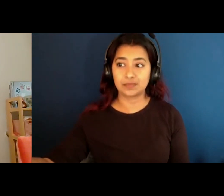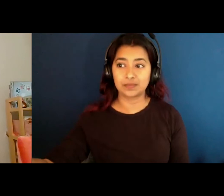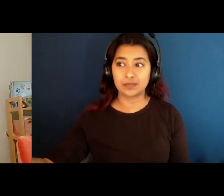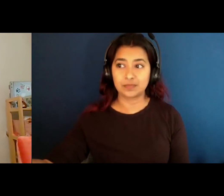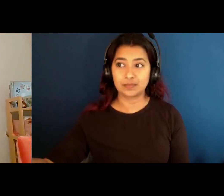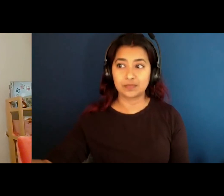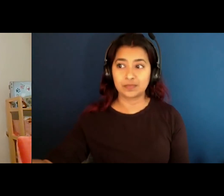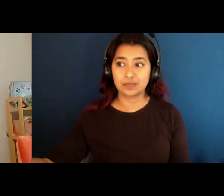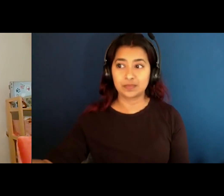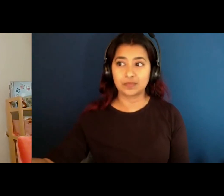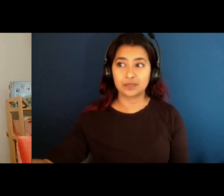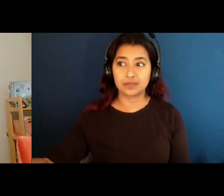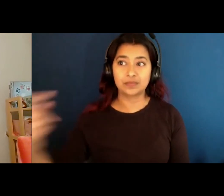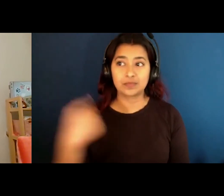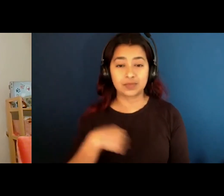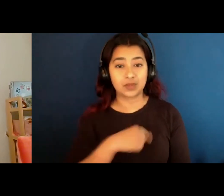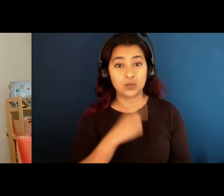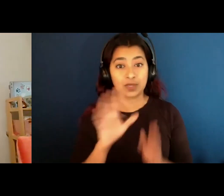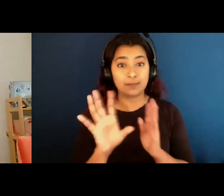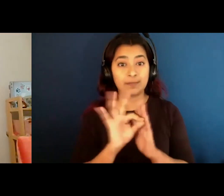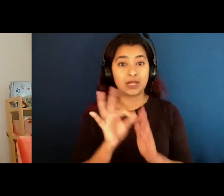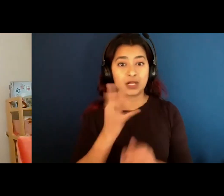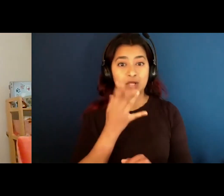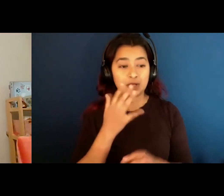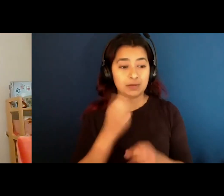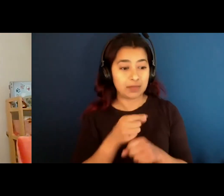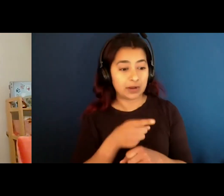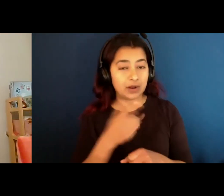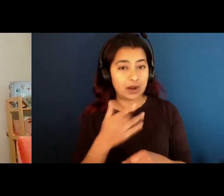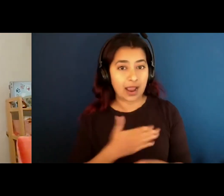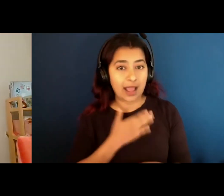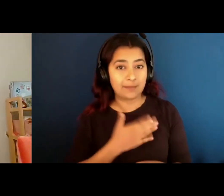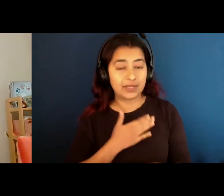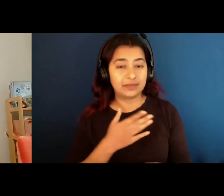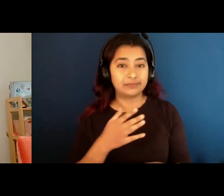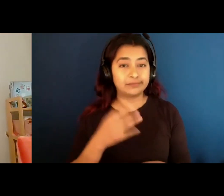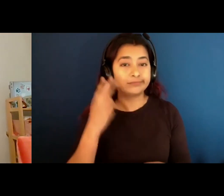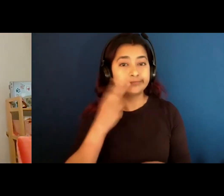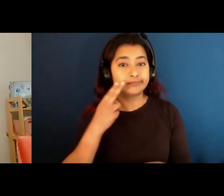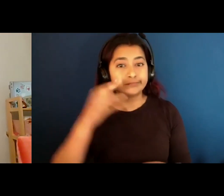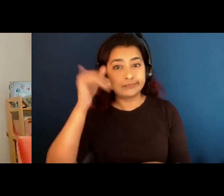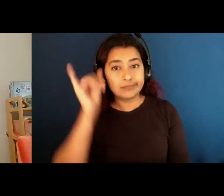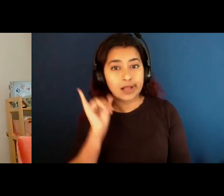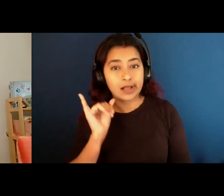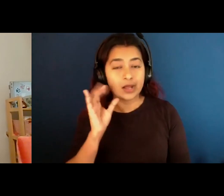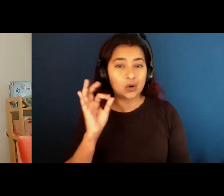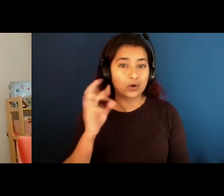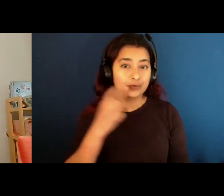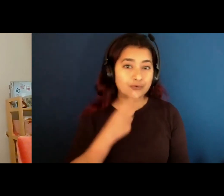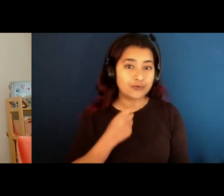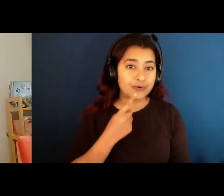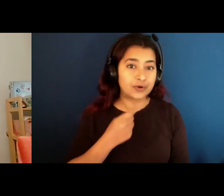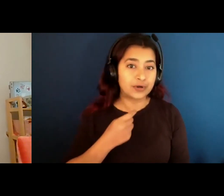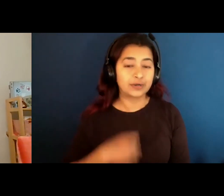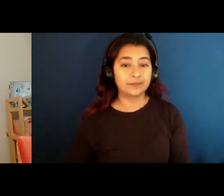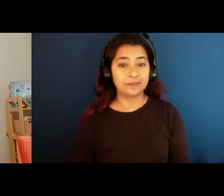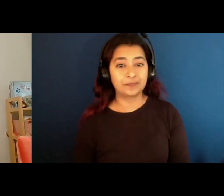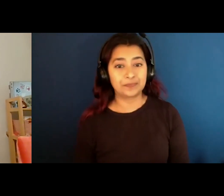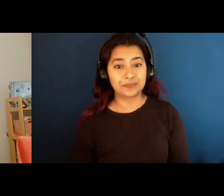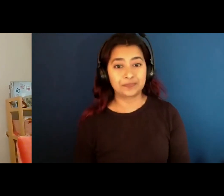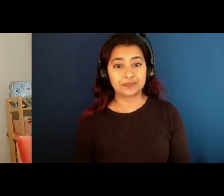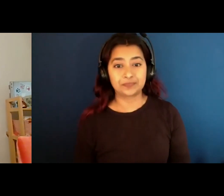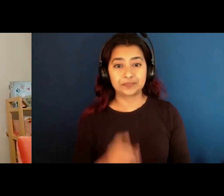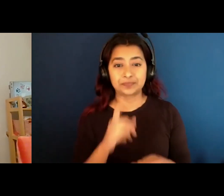We've picked a color to make her happy. Honey blonde or burgundy, a hollering red,